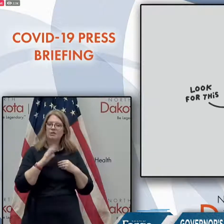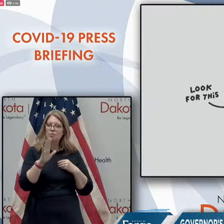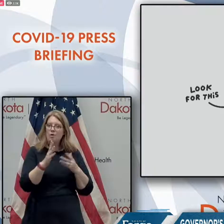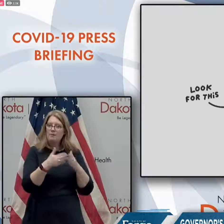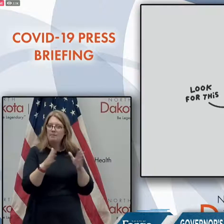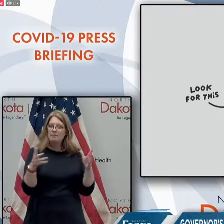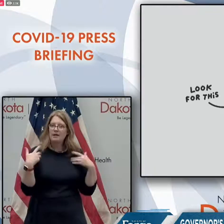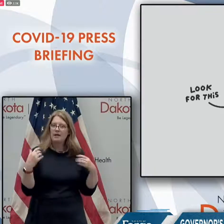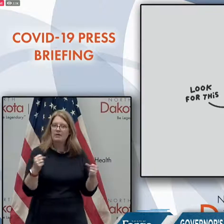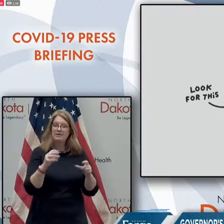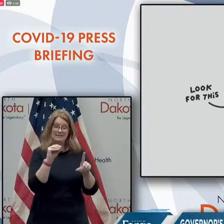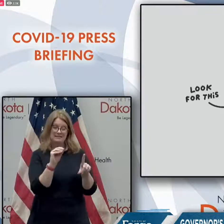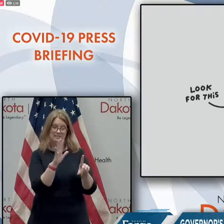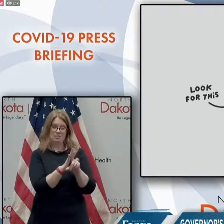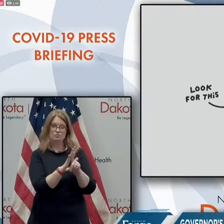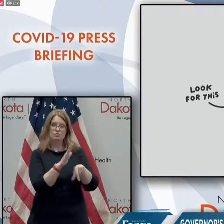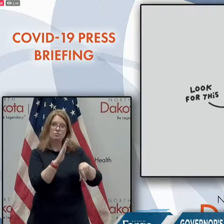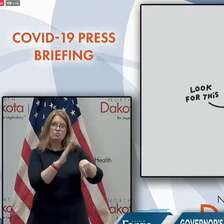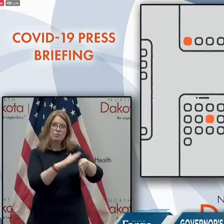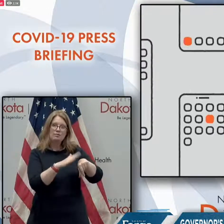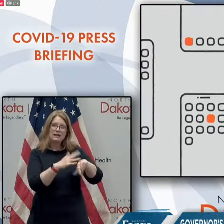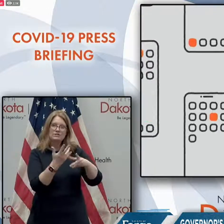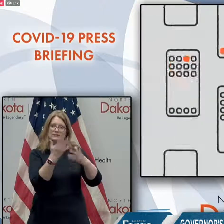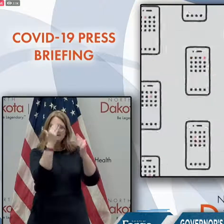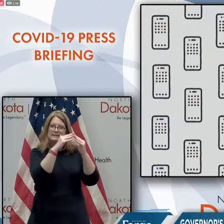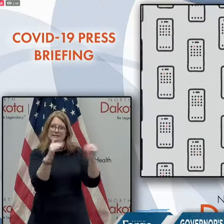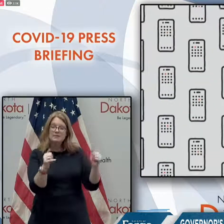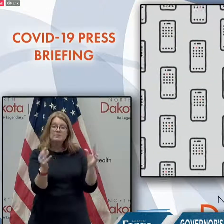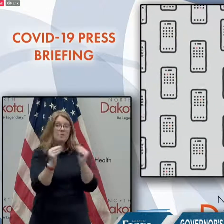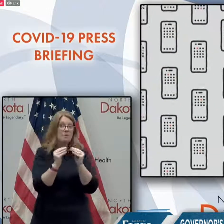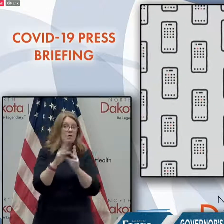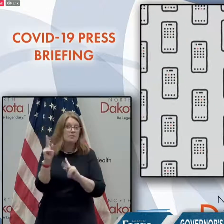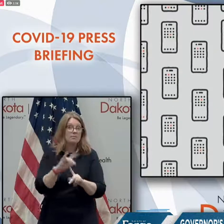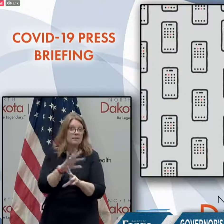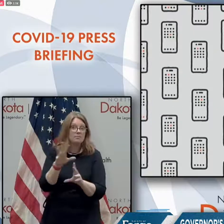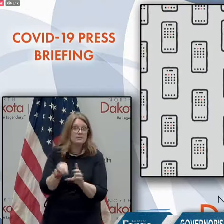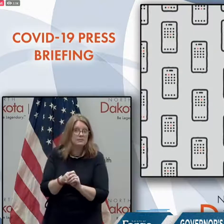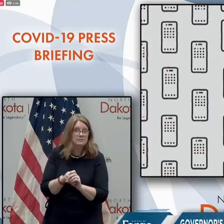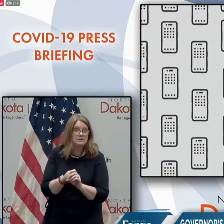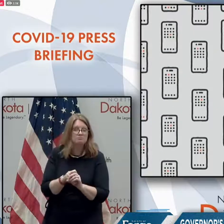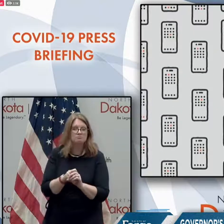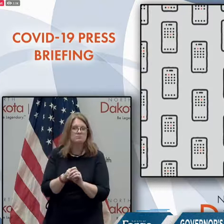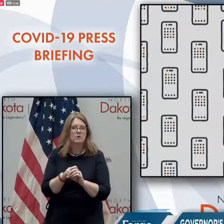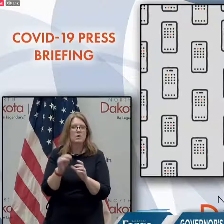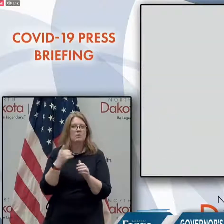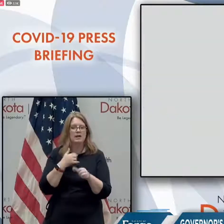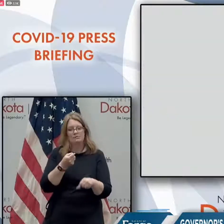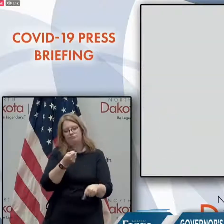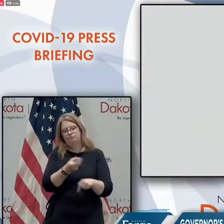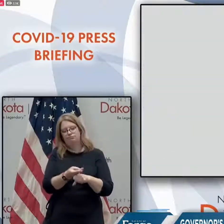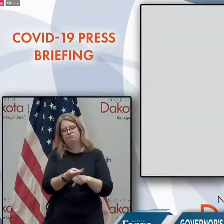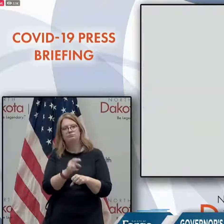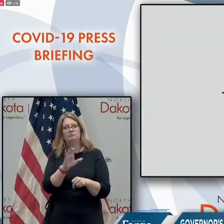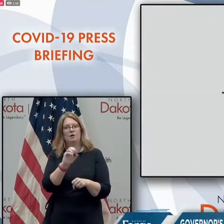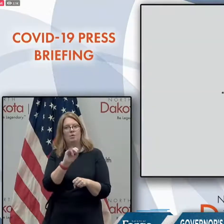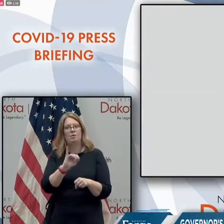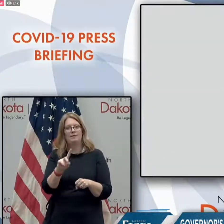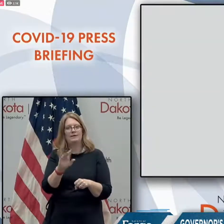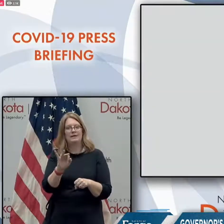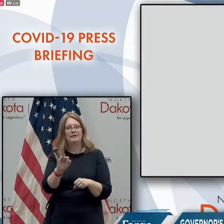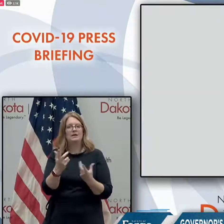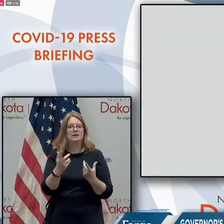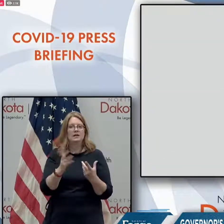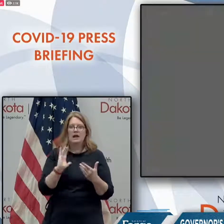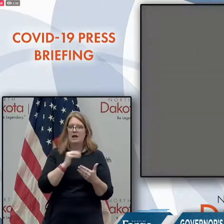this exposure notifications system. The more people who participate, the sooner we can beat COVID-19 and get our communities back